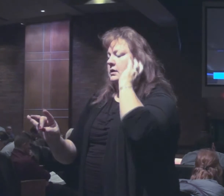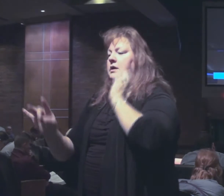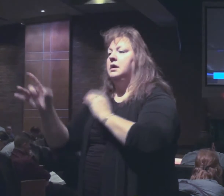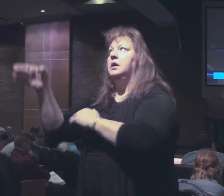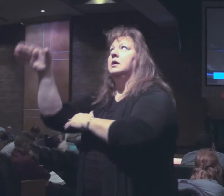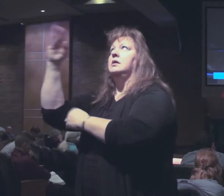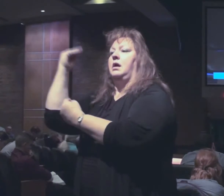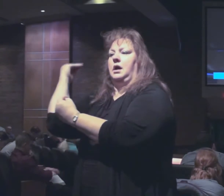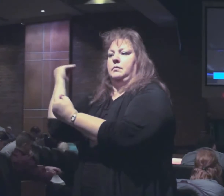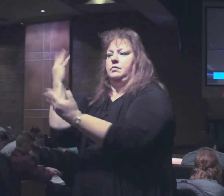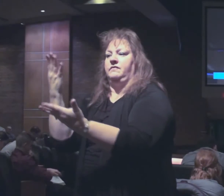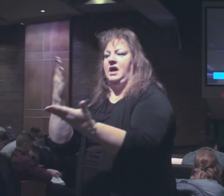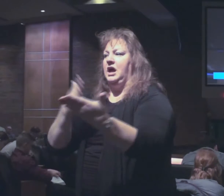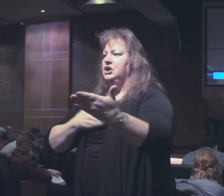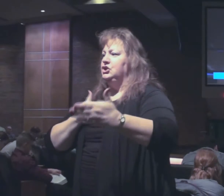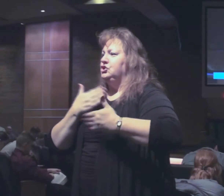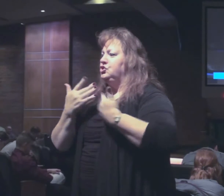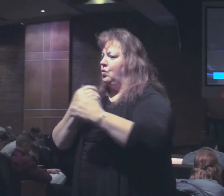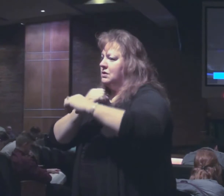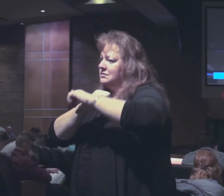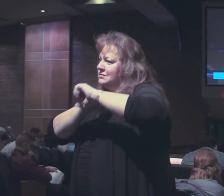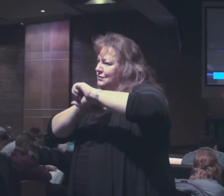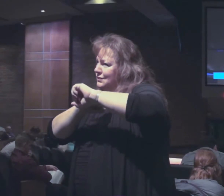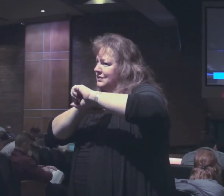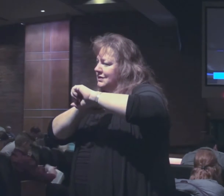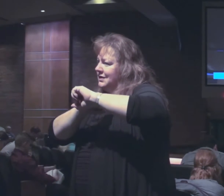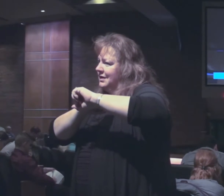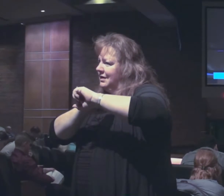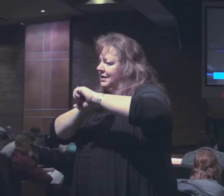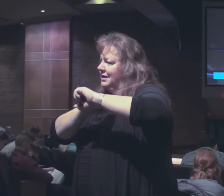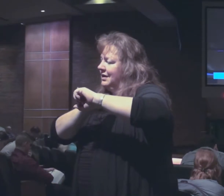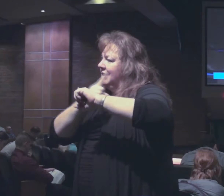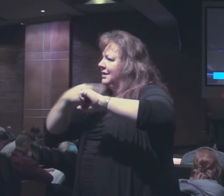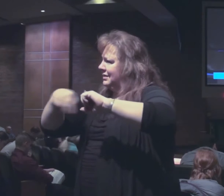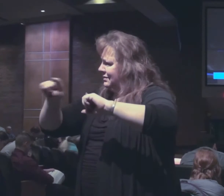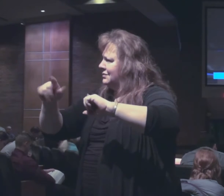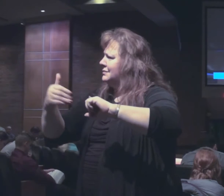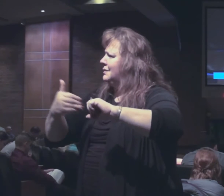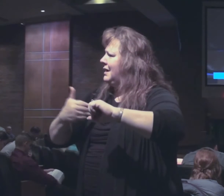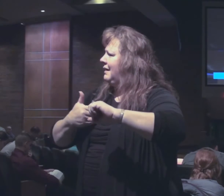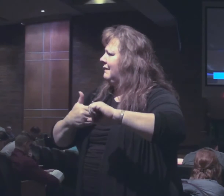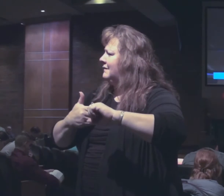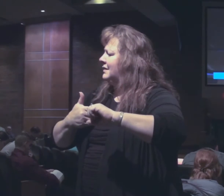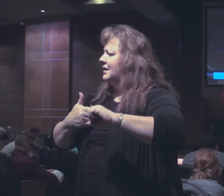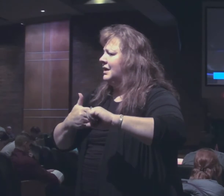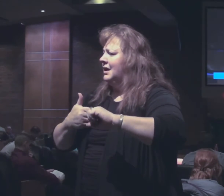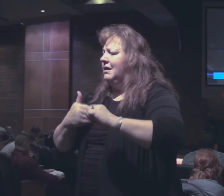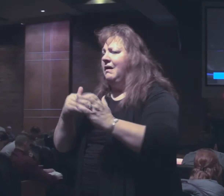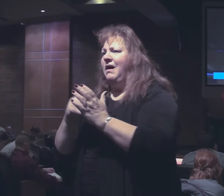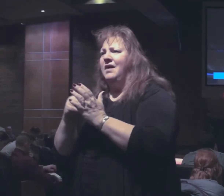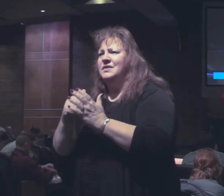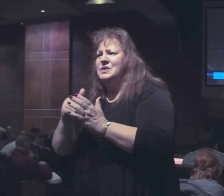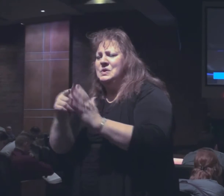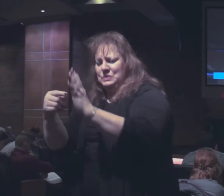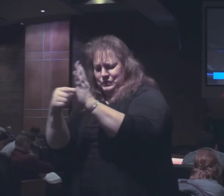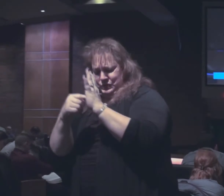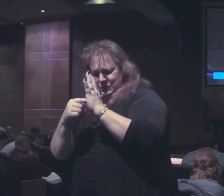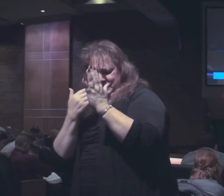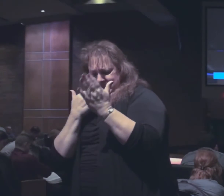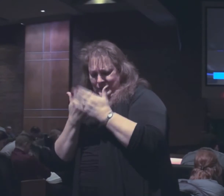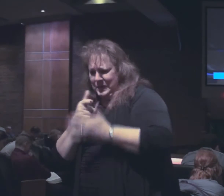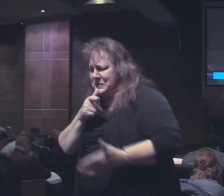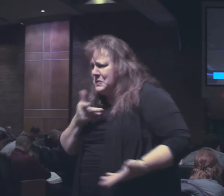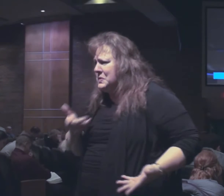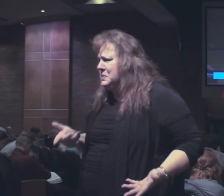God will provide joy and security for His people. They ought to have it. Many are saying, who will show us any